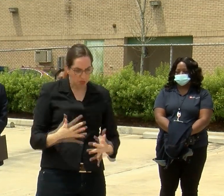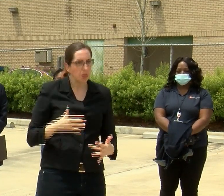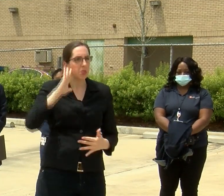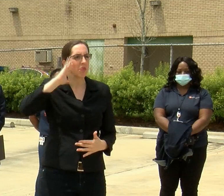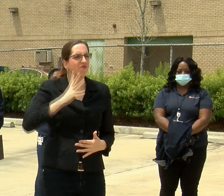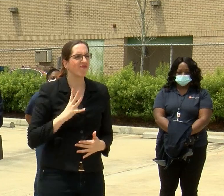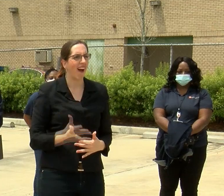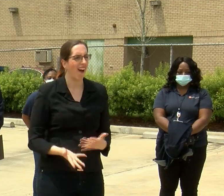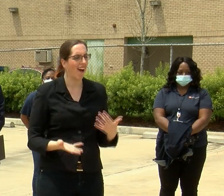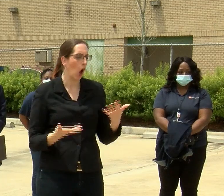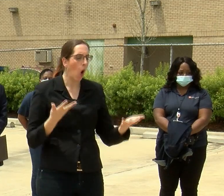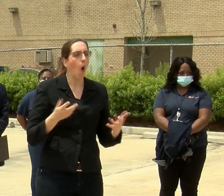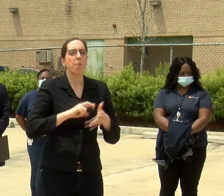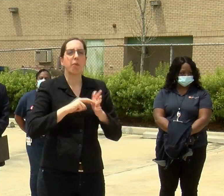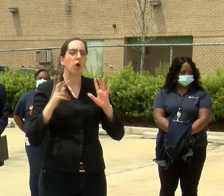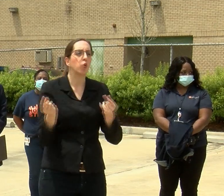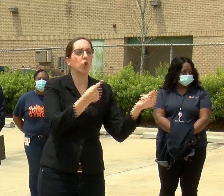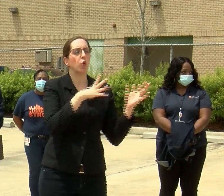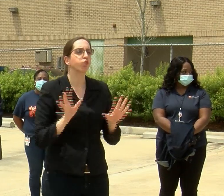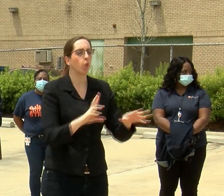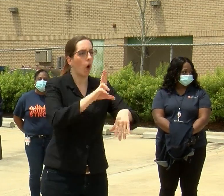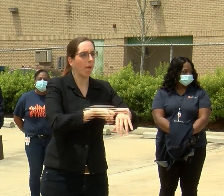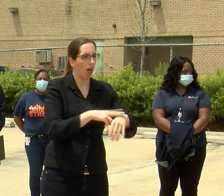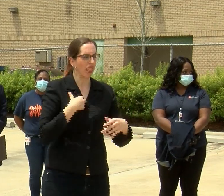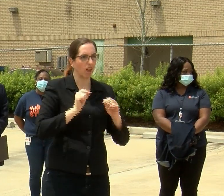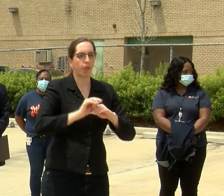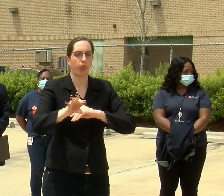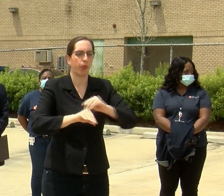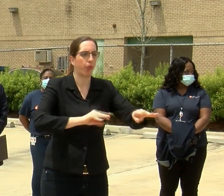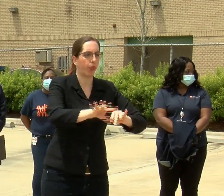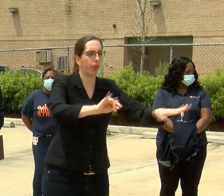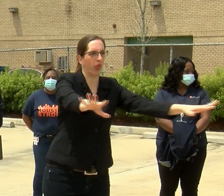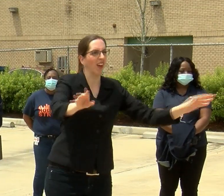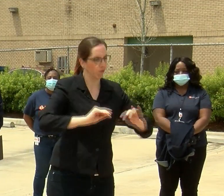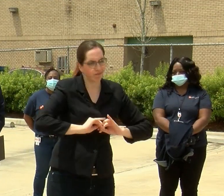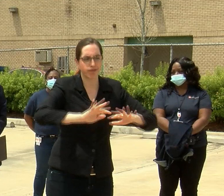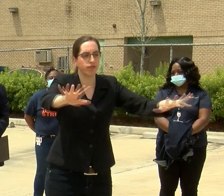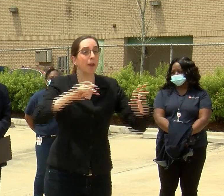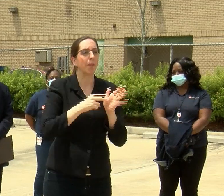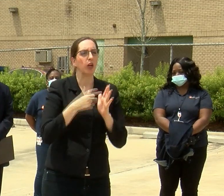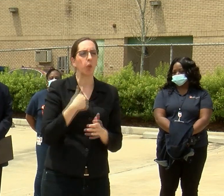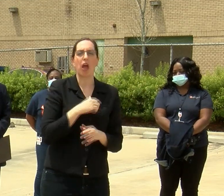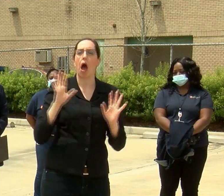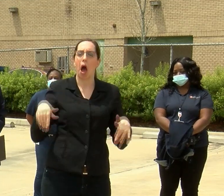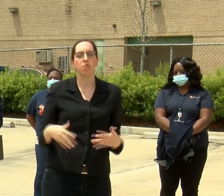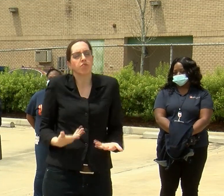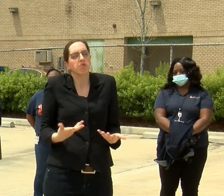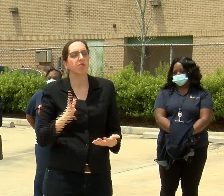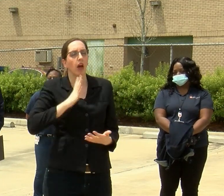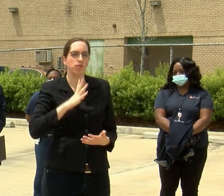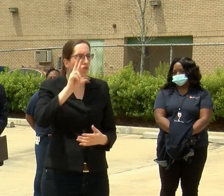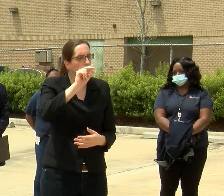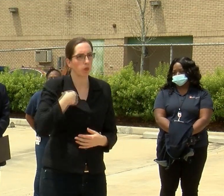but allowing them to then spread the virus, we all need to have our guard up. We cannot drop our guard. And in that example, I pointed out